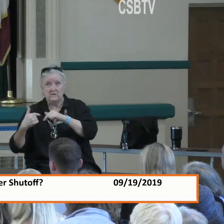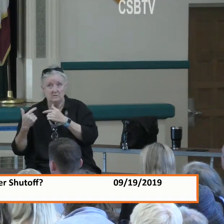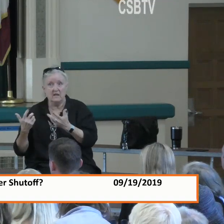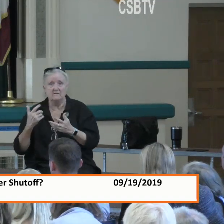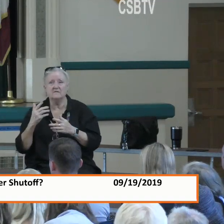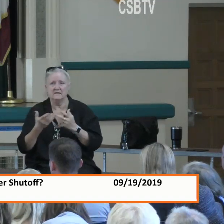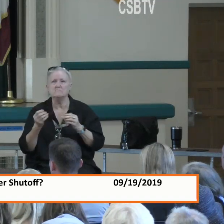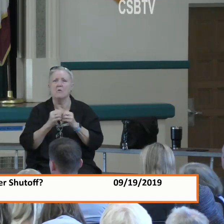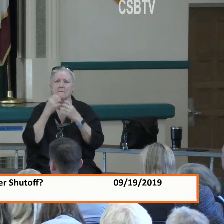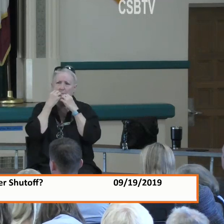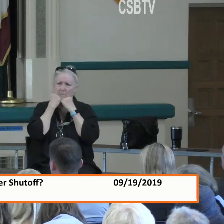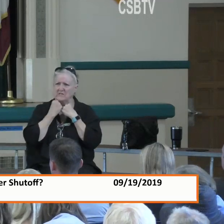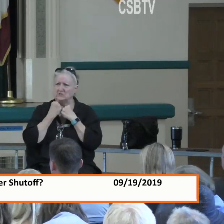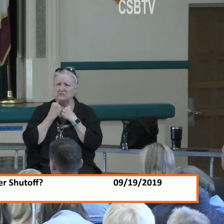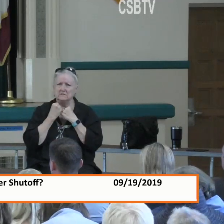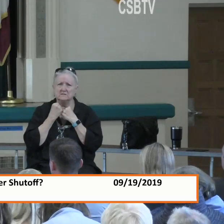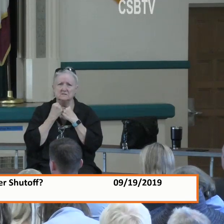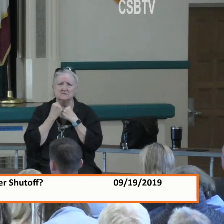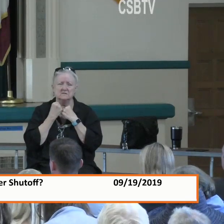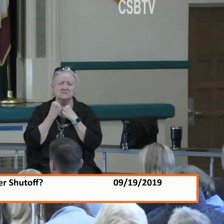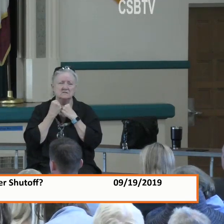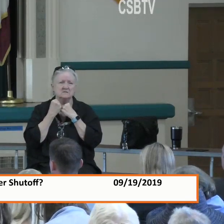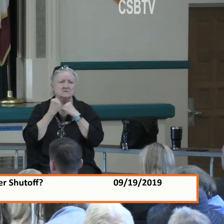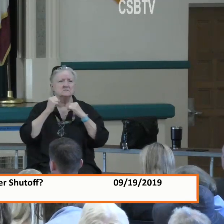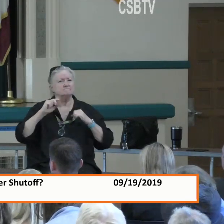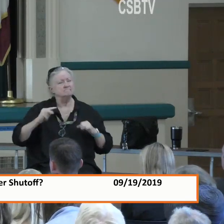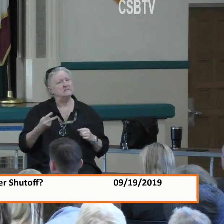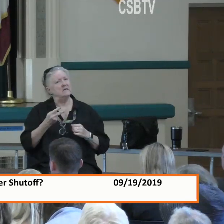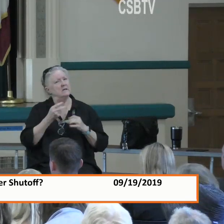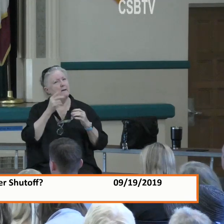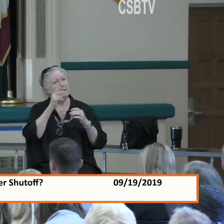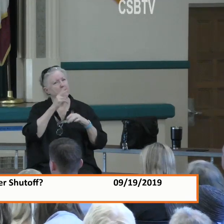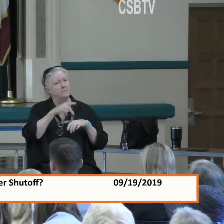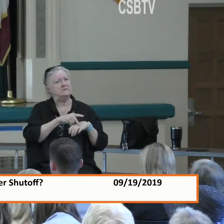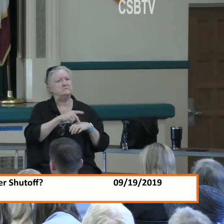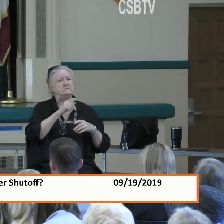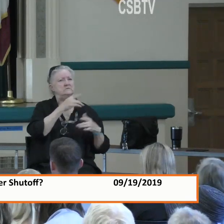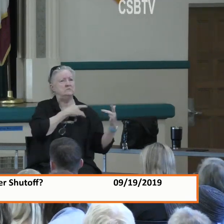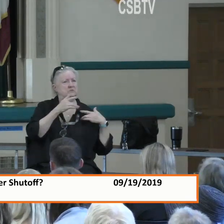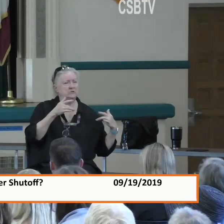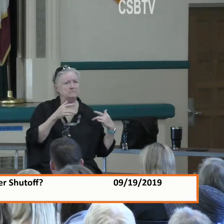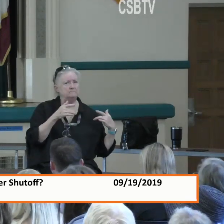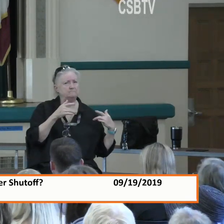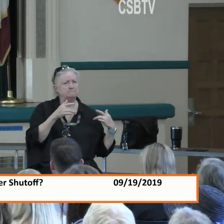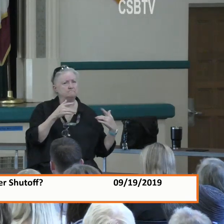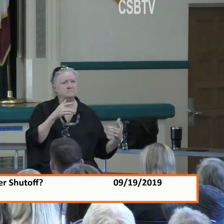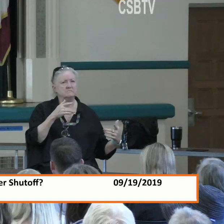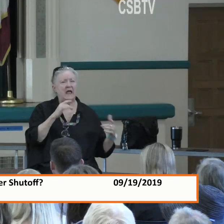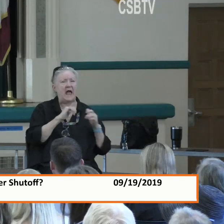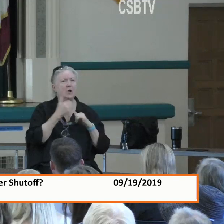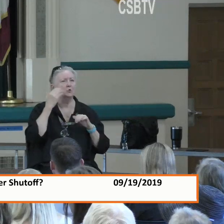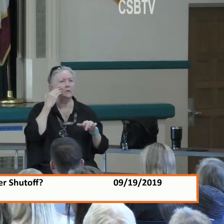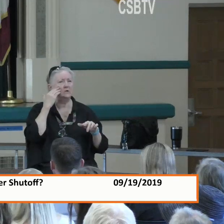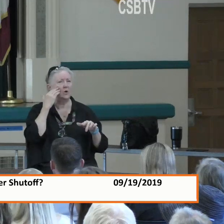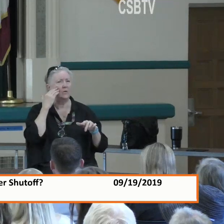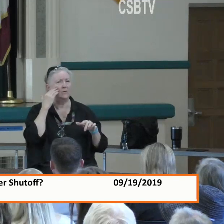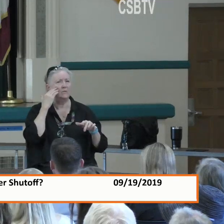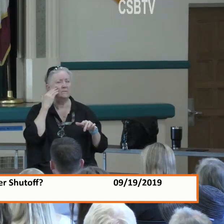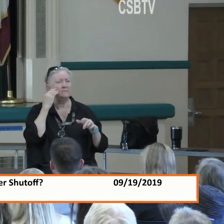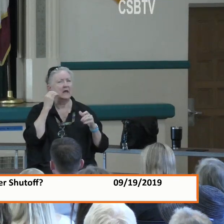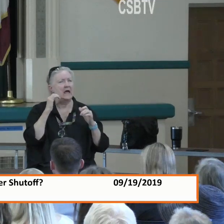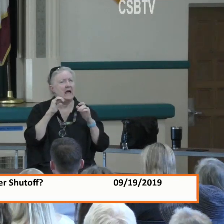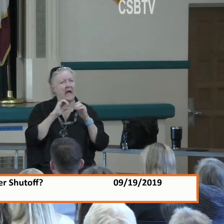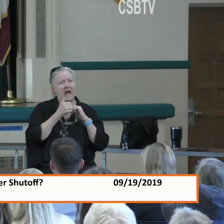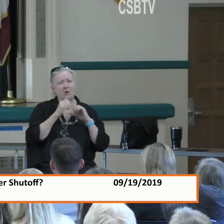that are much more precious. And then the second of those principal concerns is how do we know and how can